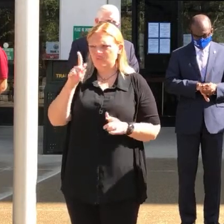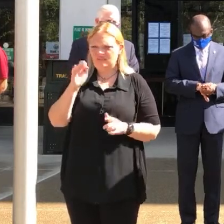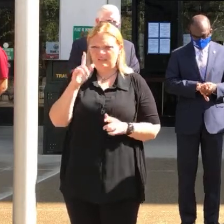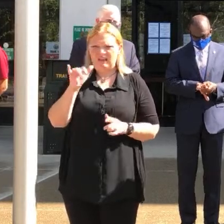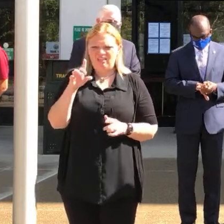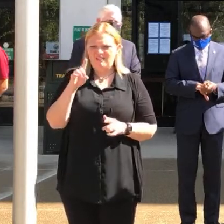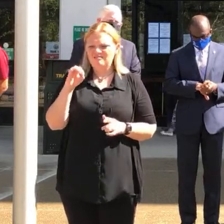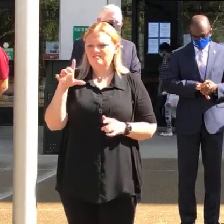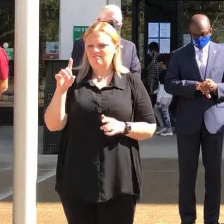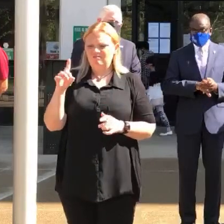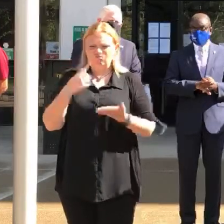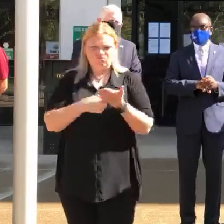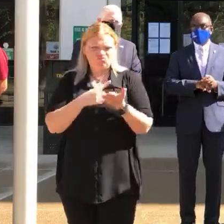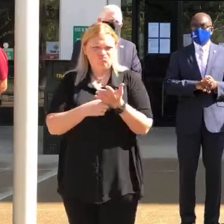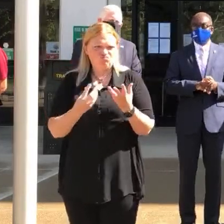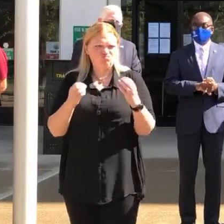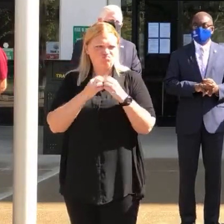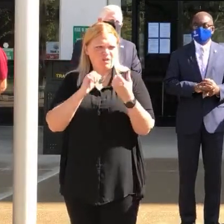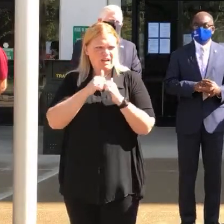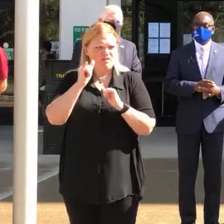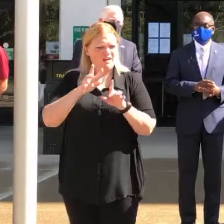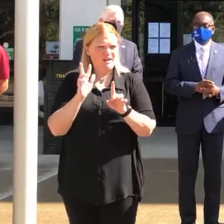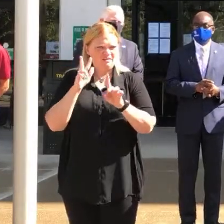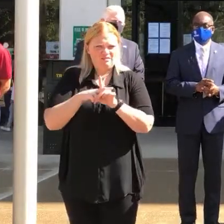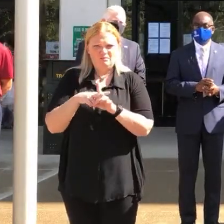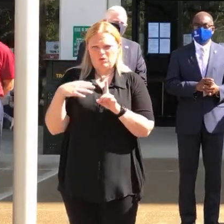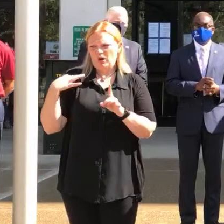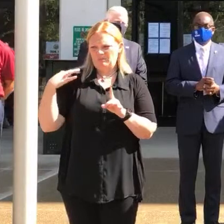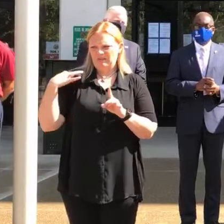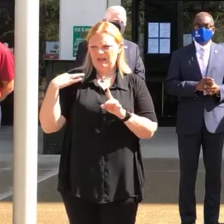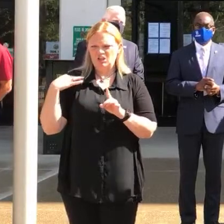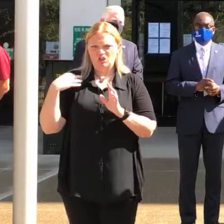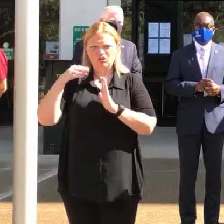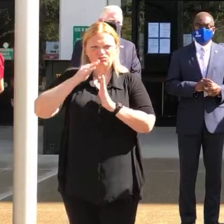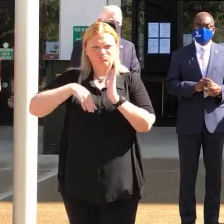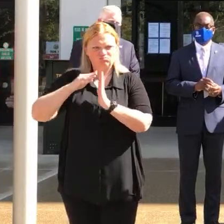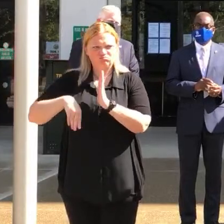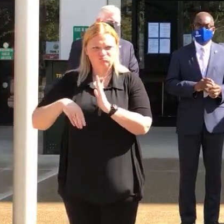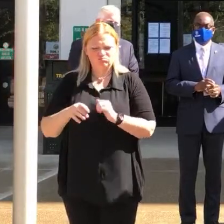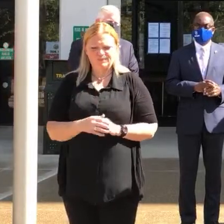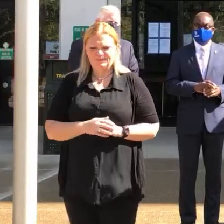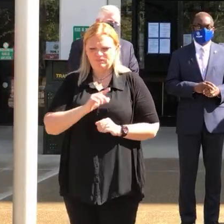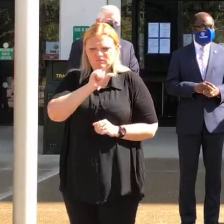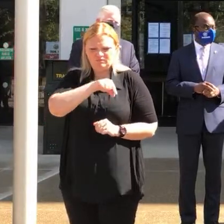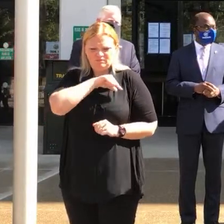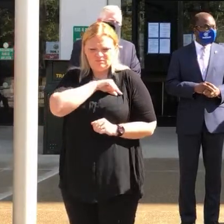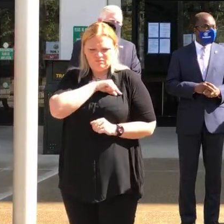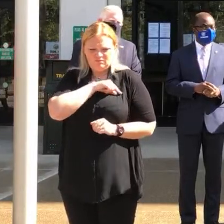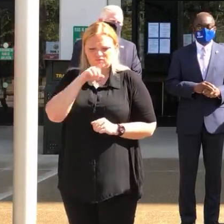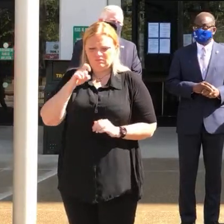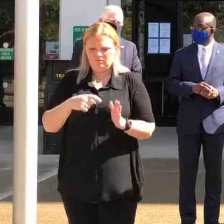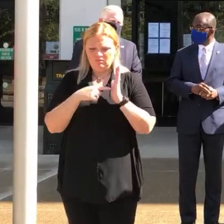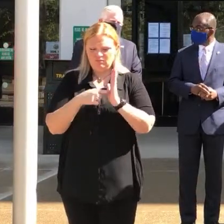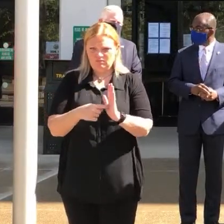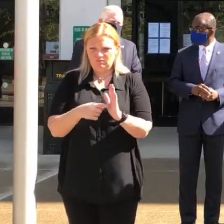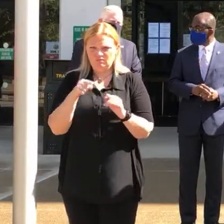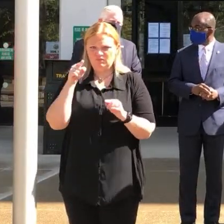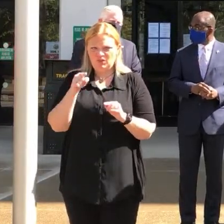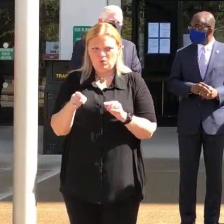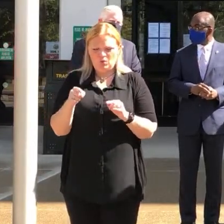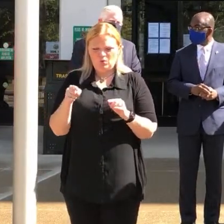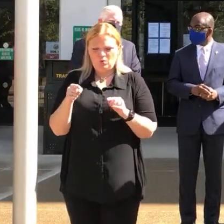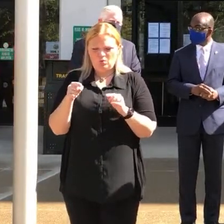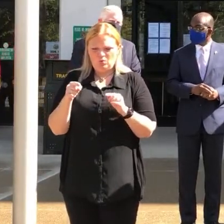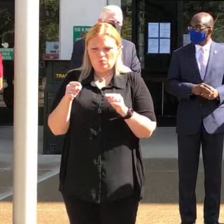a little bit more about how that application process will be done. To qualify, you do need to show that you had